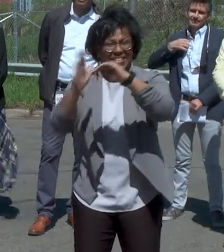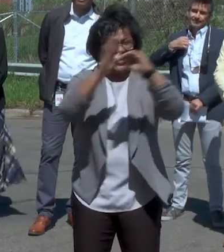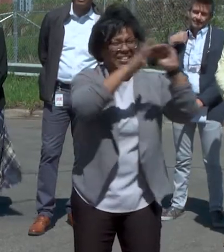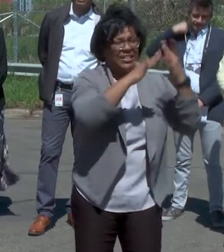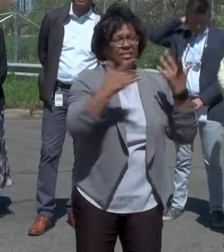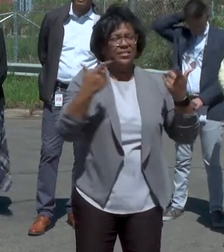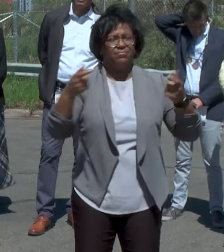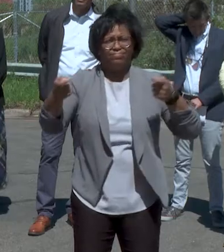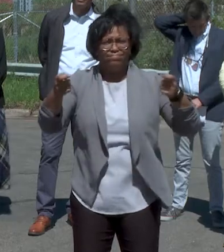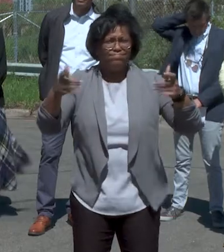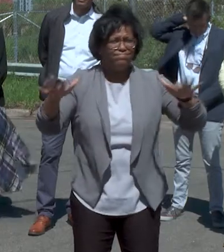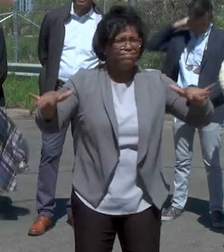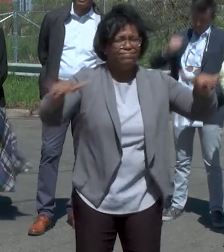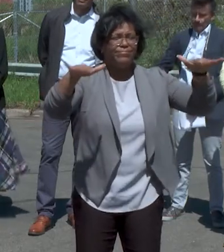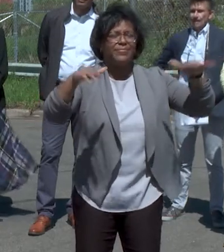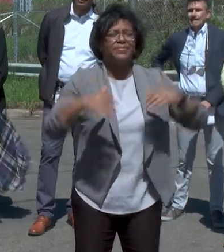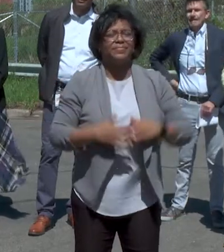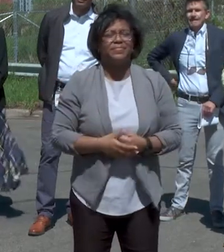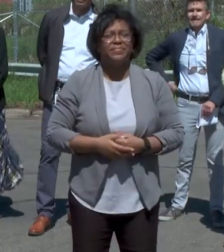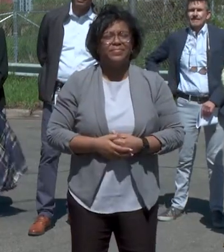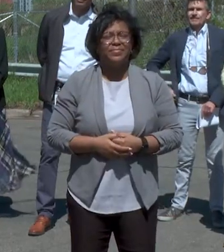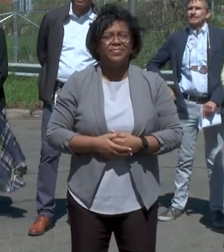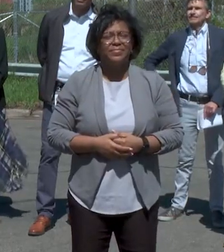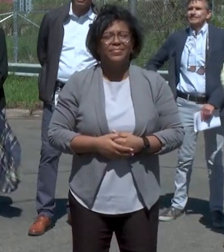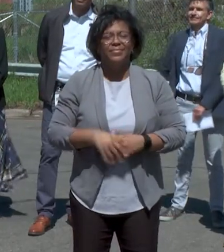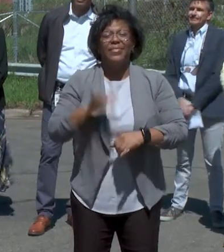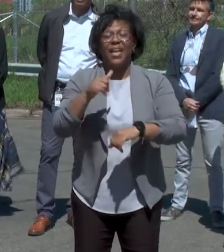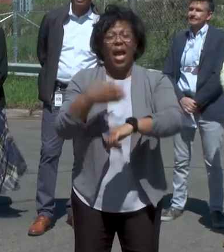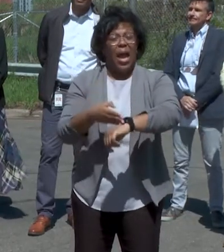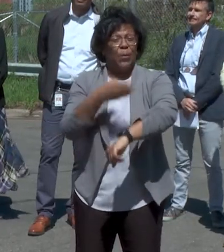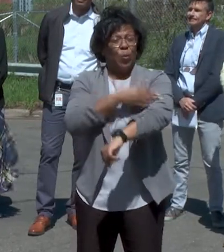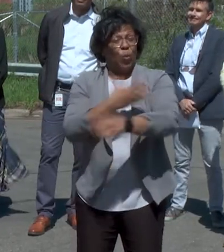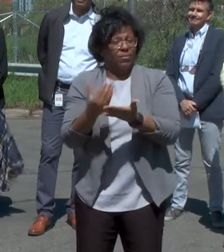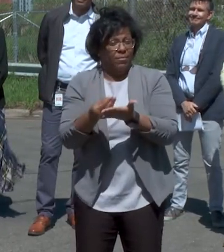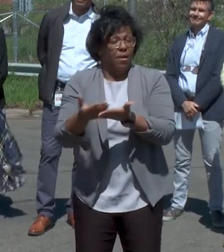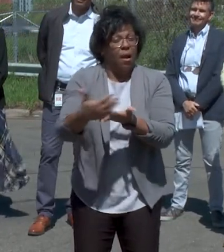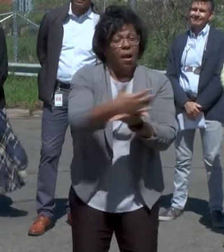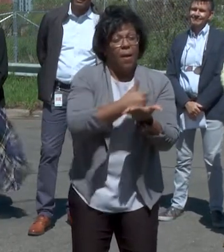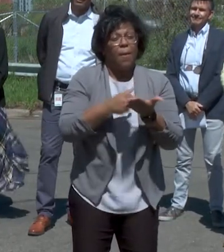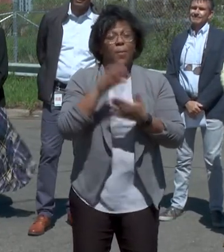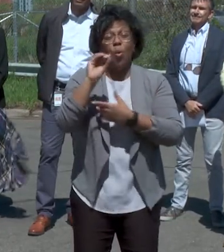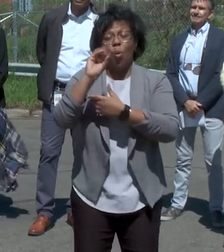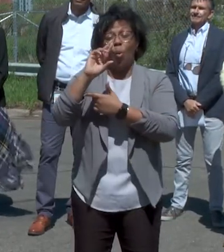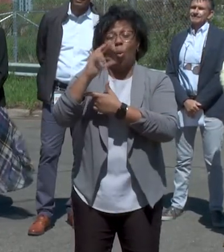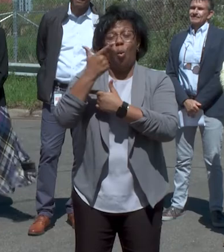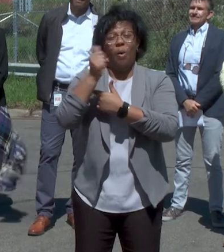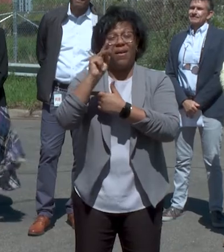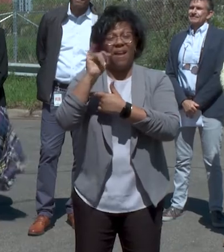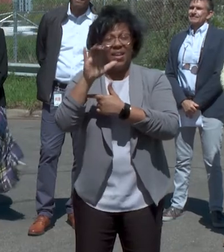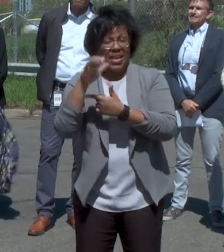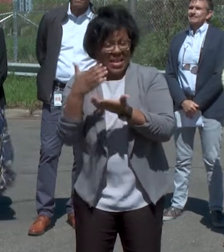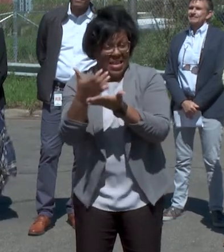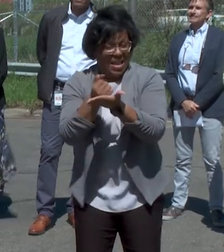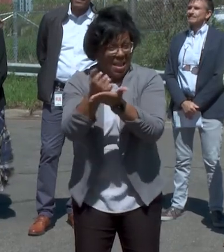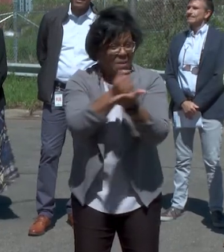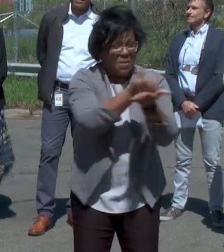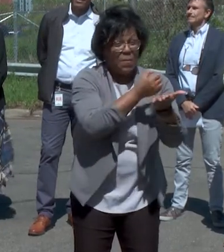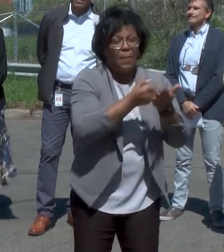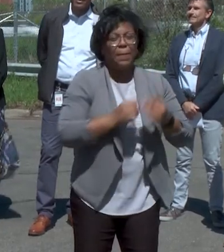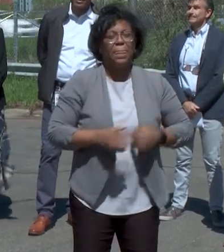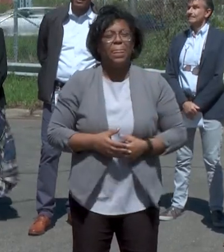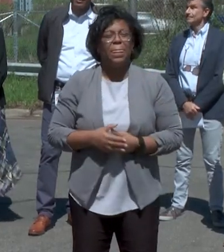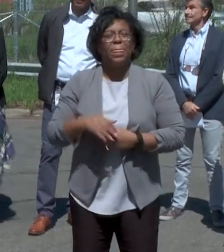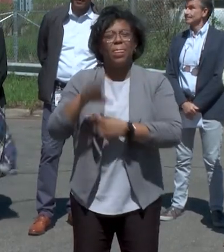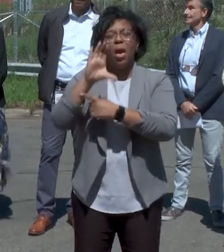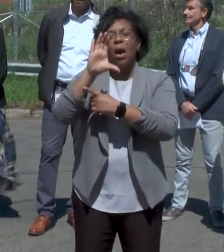collection rates for organics recycling thanks to the Green Corps staff position funded through the Minnesota Pollution